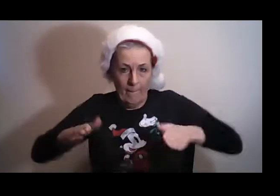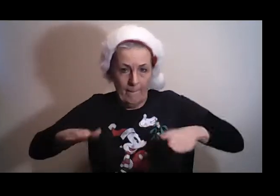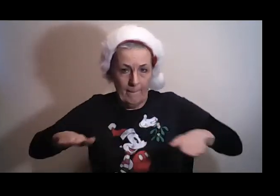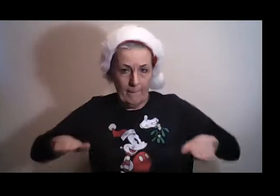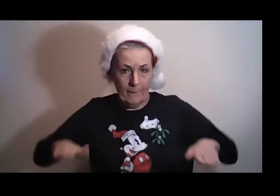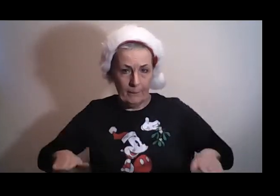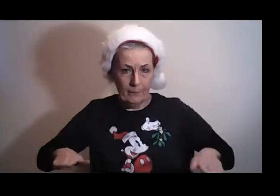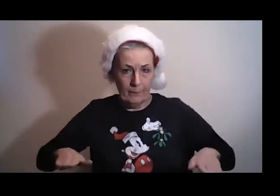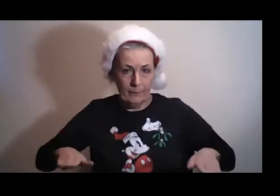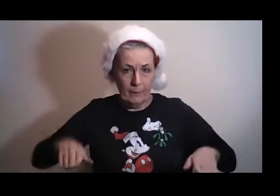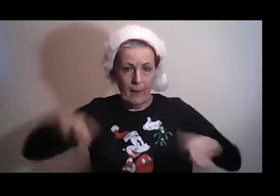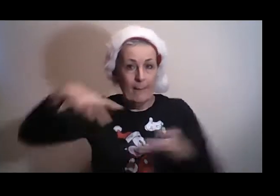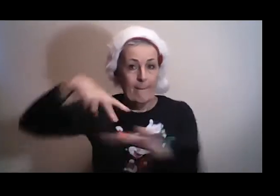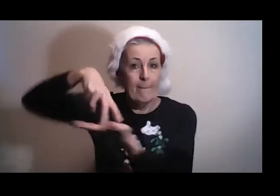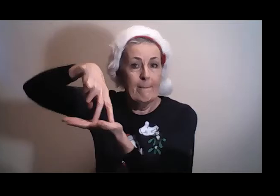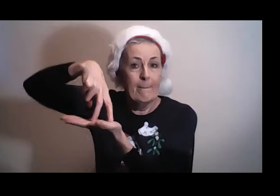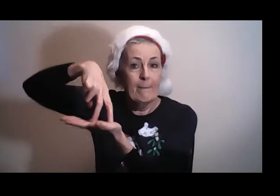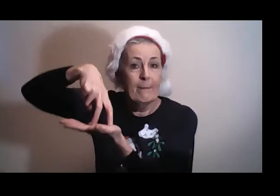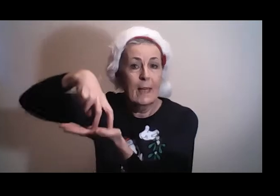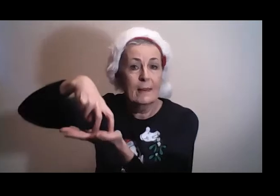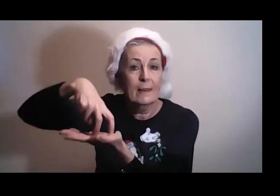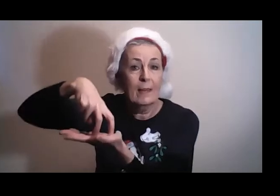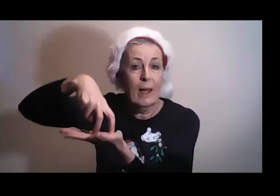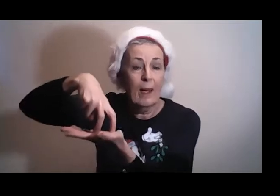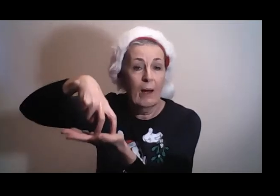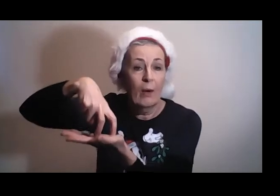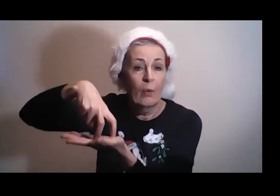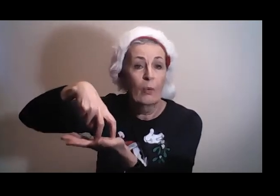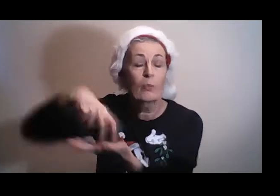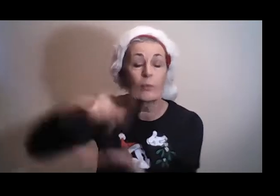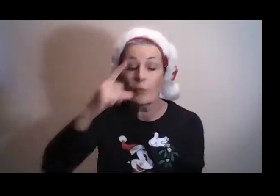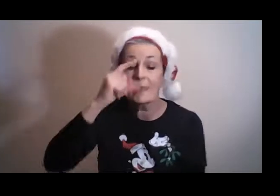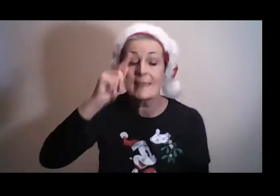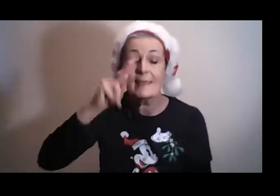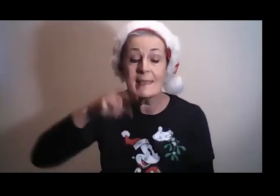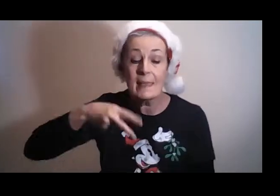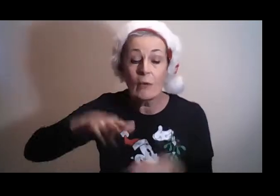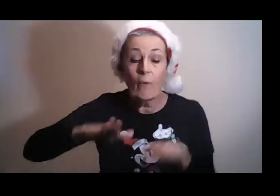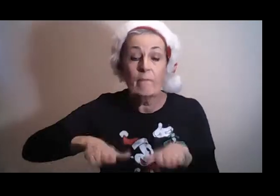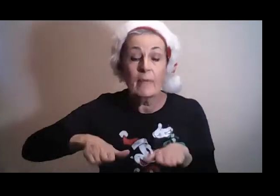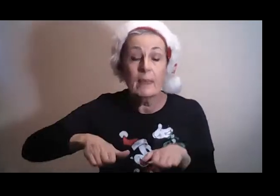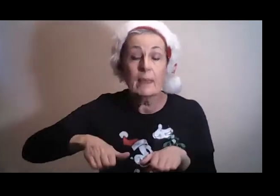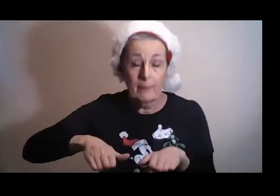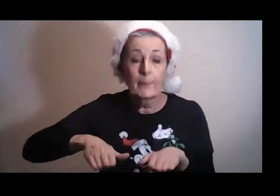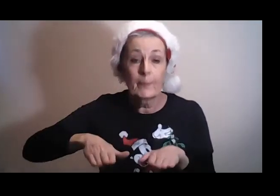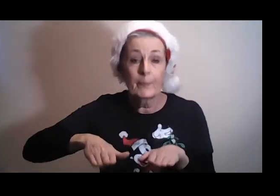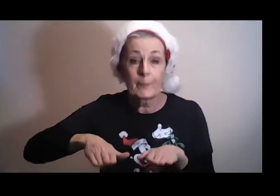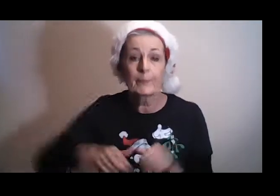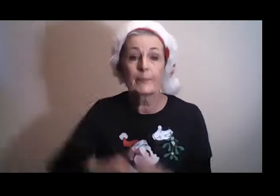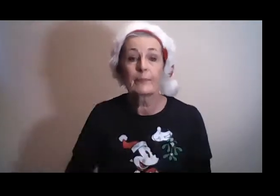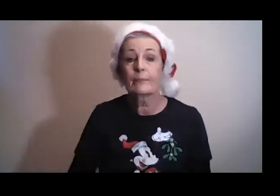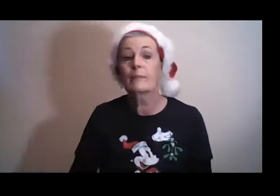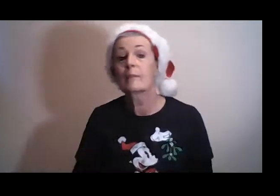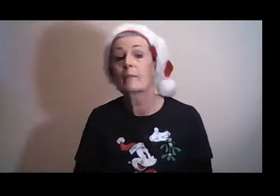but not too much. So we look down and you can still see your toes. And I'll show you